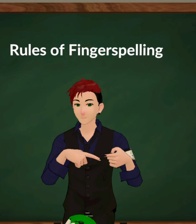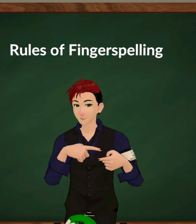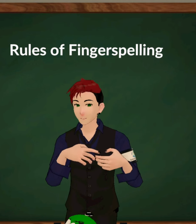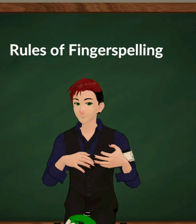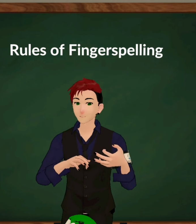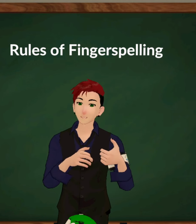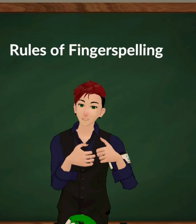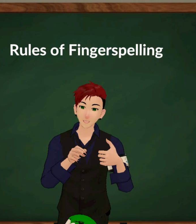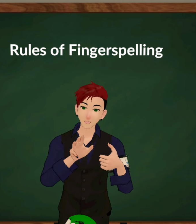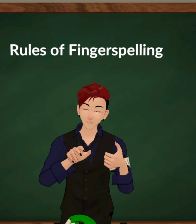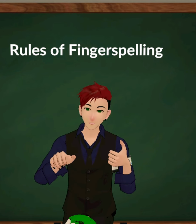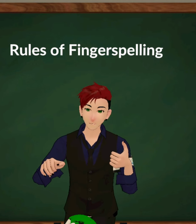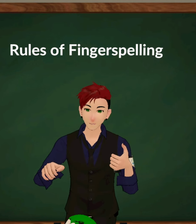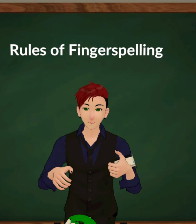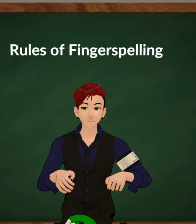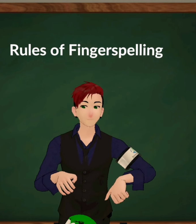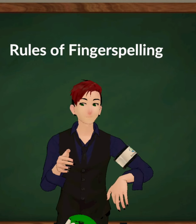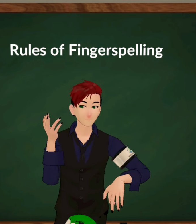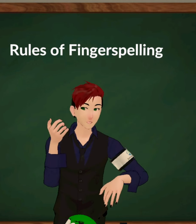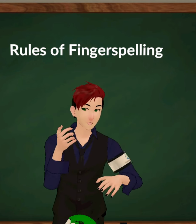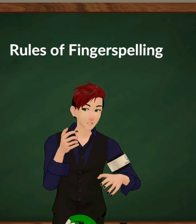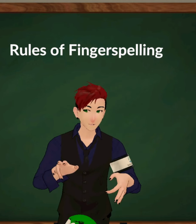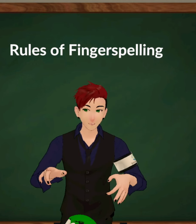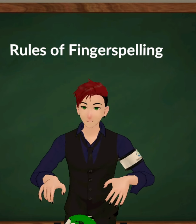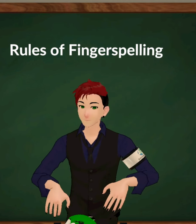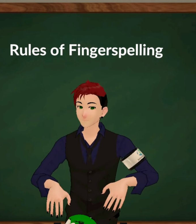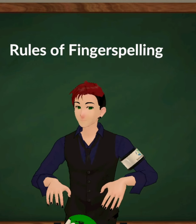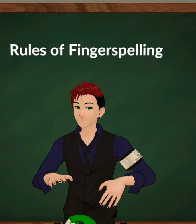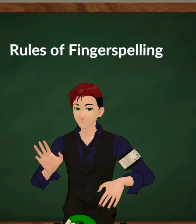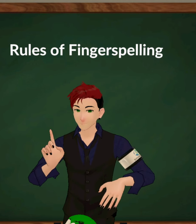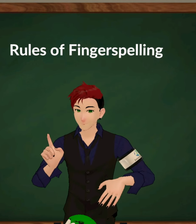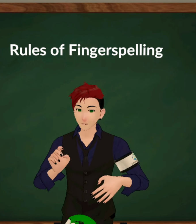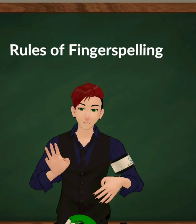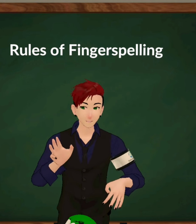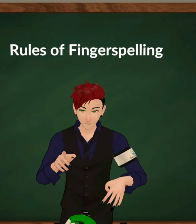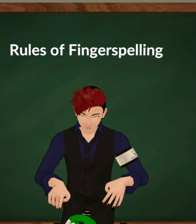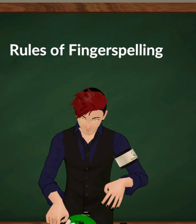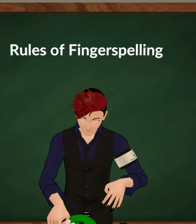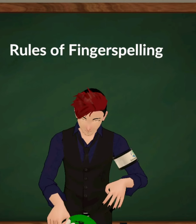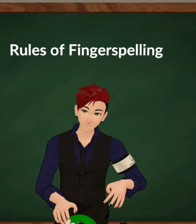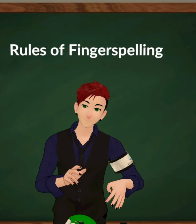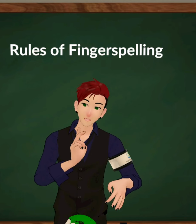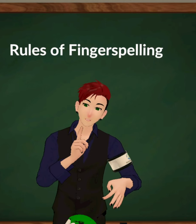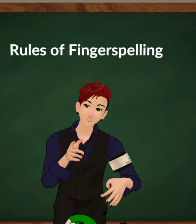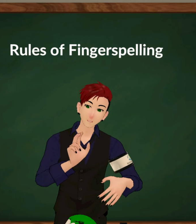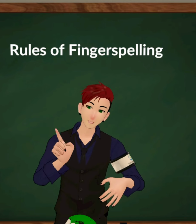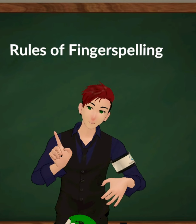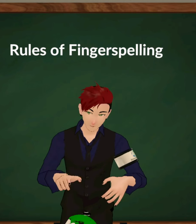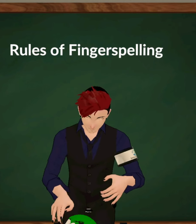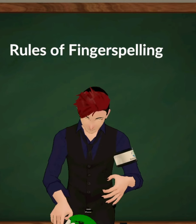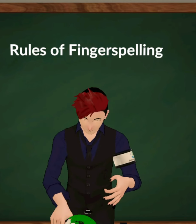when to spell, how to spell, why do you spell, where do you spell. No, I'm joking. Actually, we do talk about where.